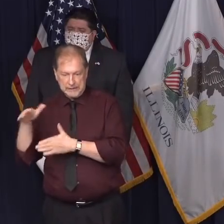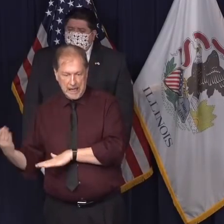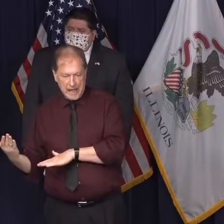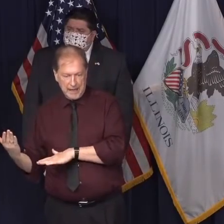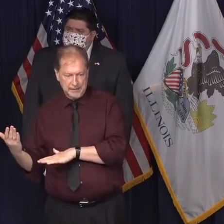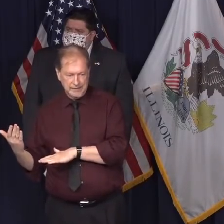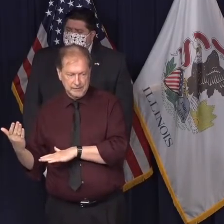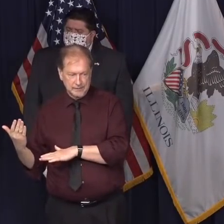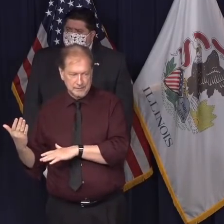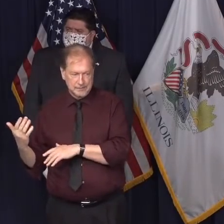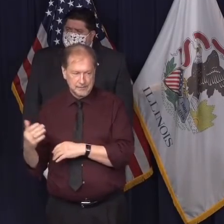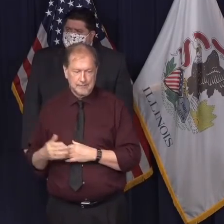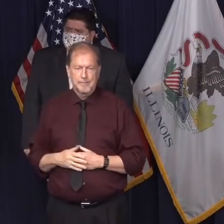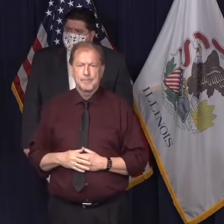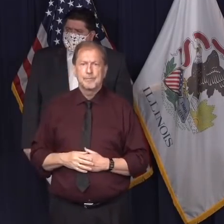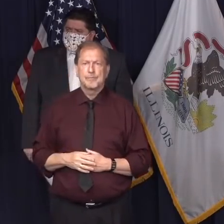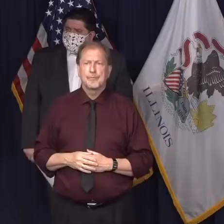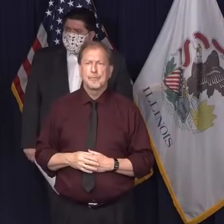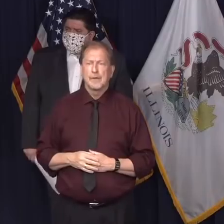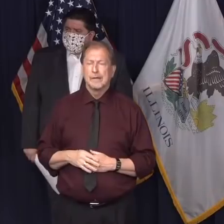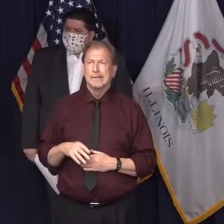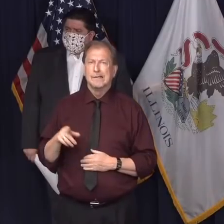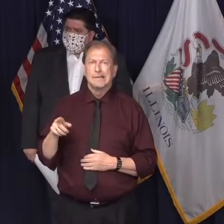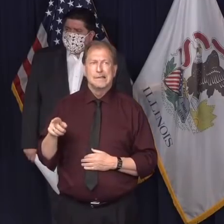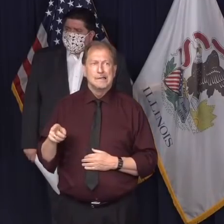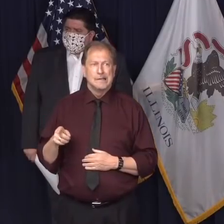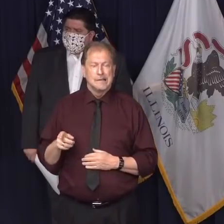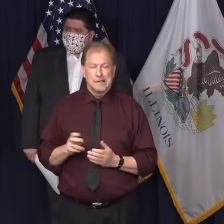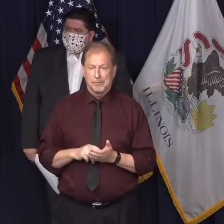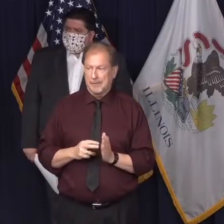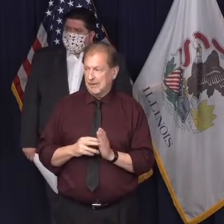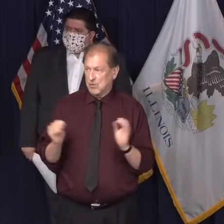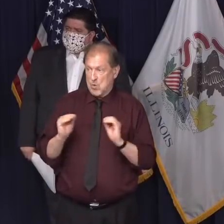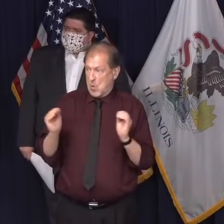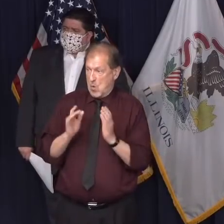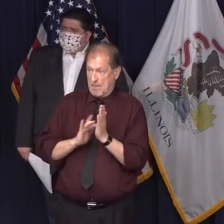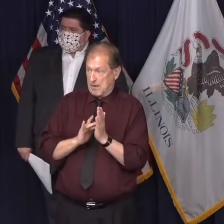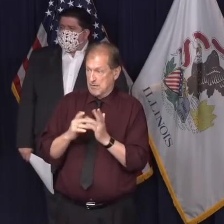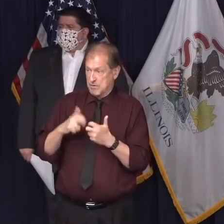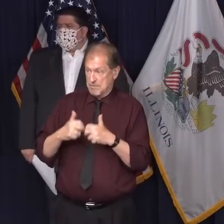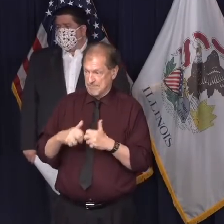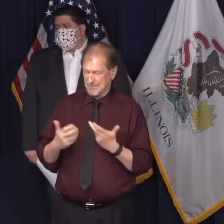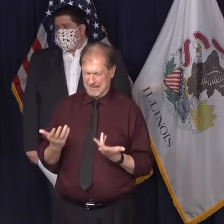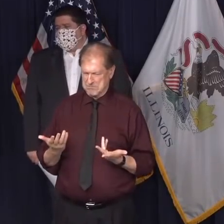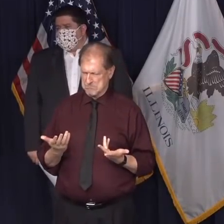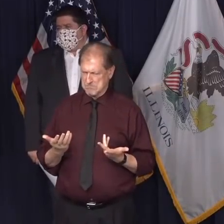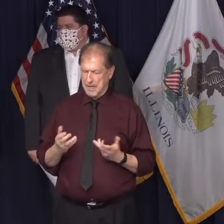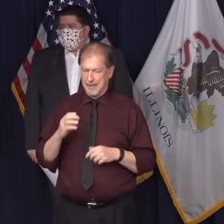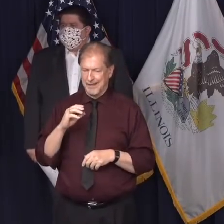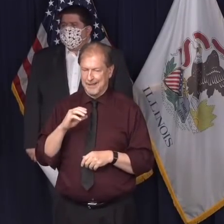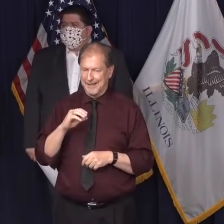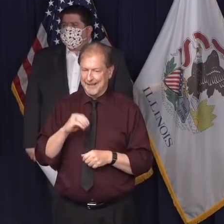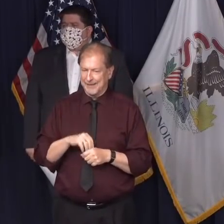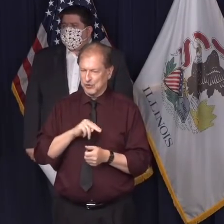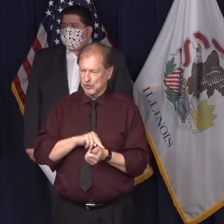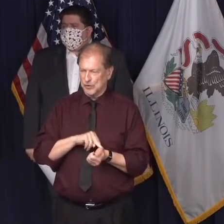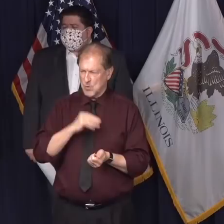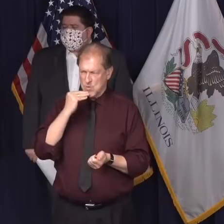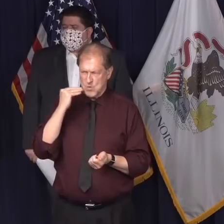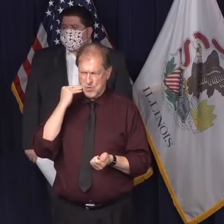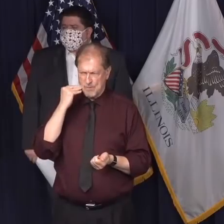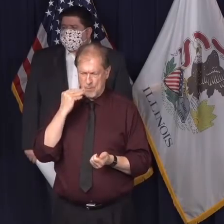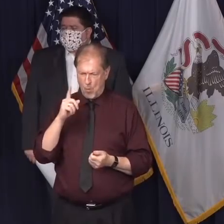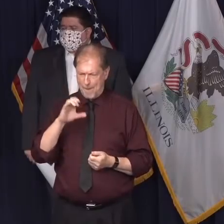I don't think there are any that would satisfy that criteria, where they had no other medical problem, that they were completely healthy, and